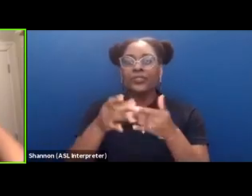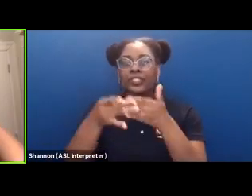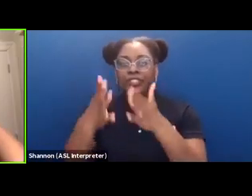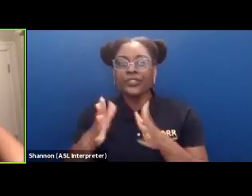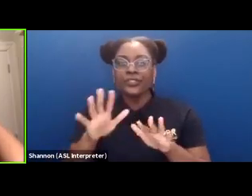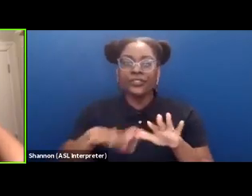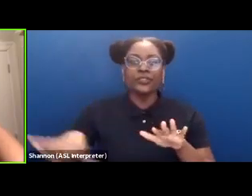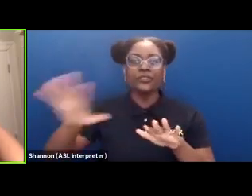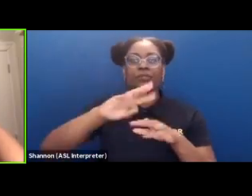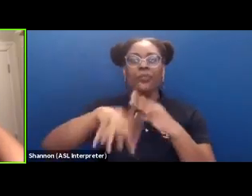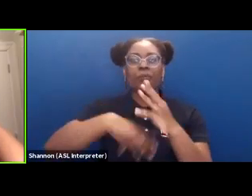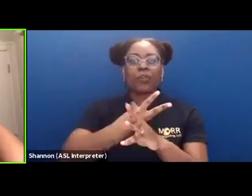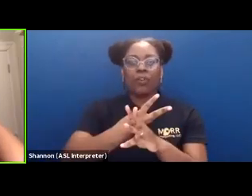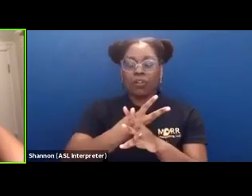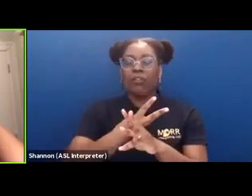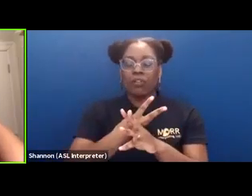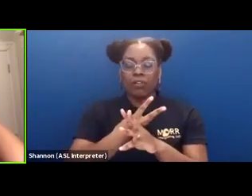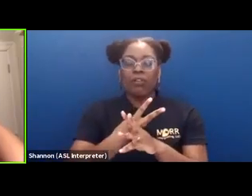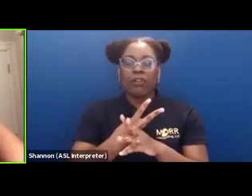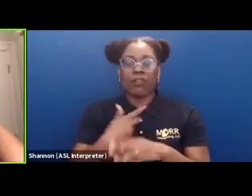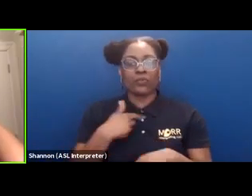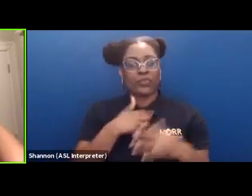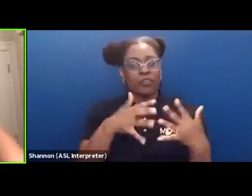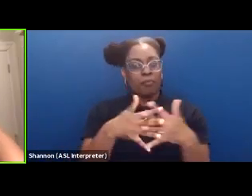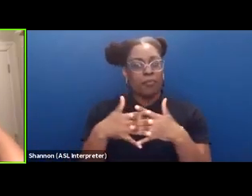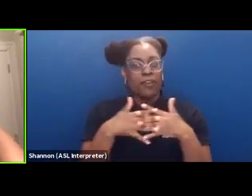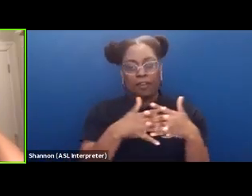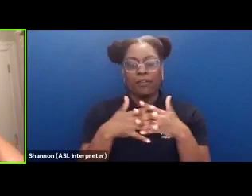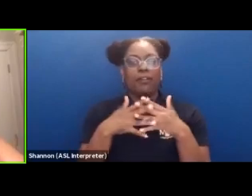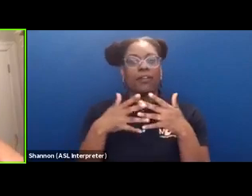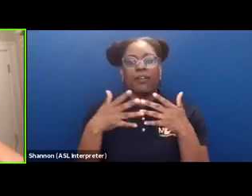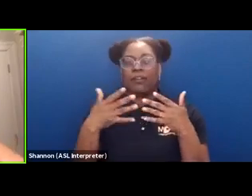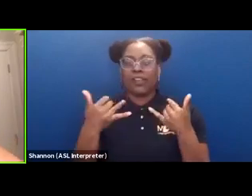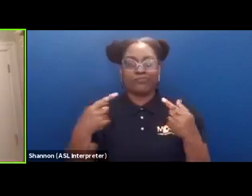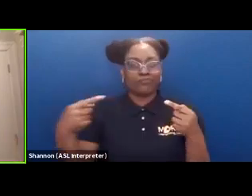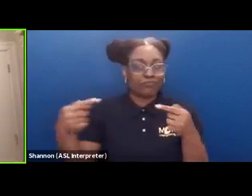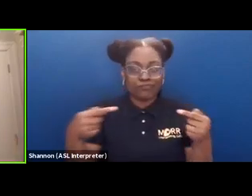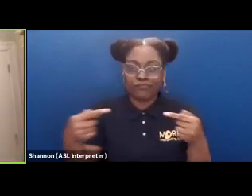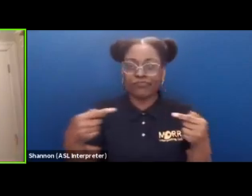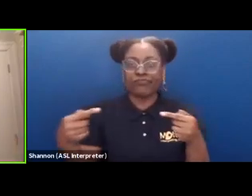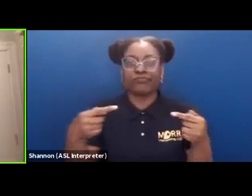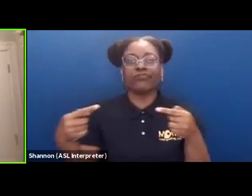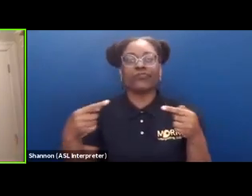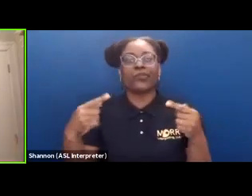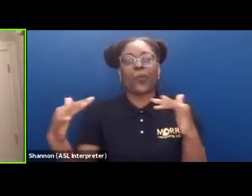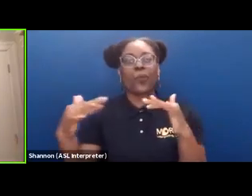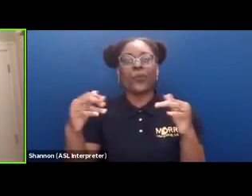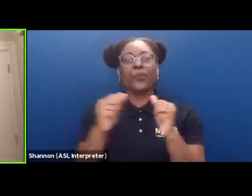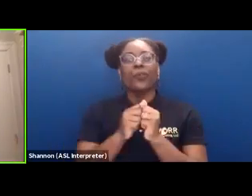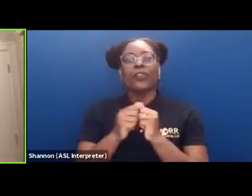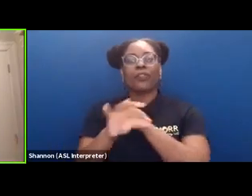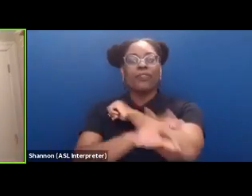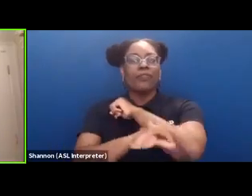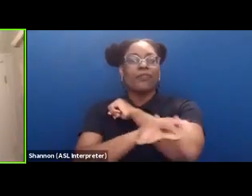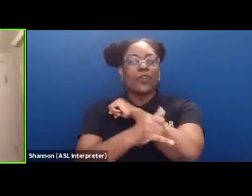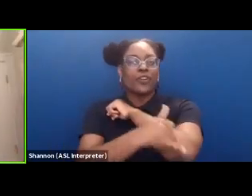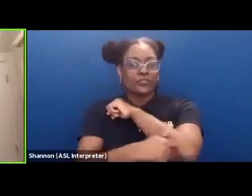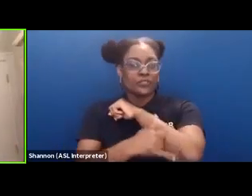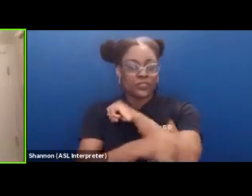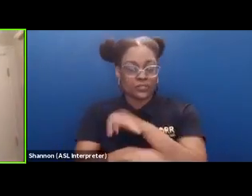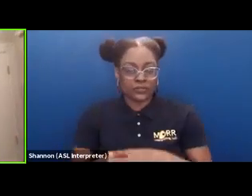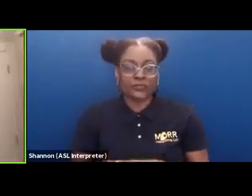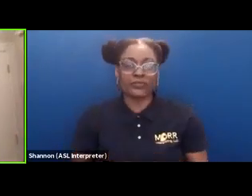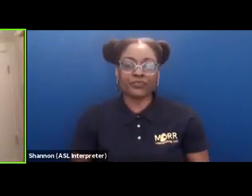to be dragged into Trump's constant wars. At the same